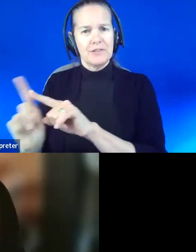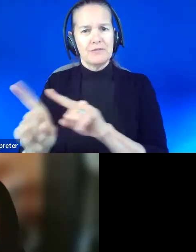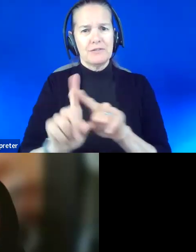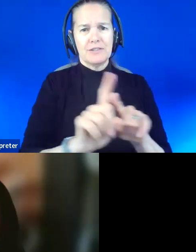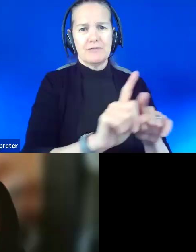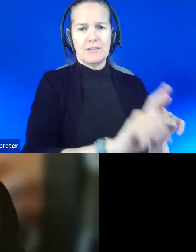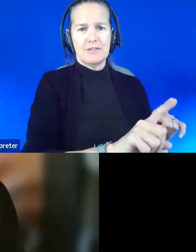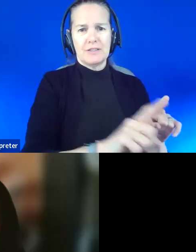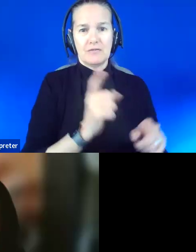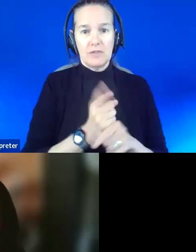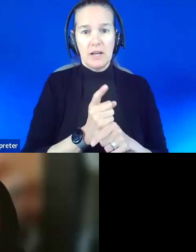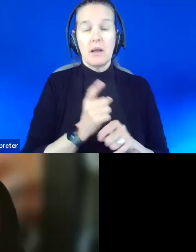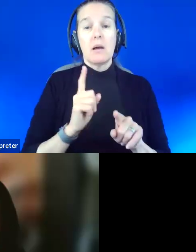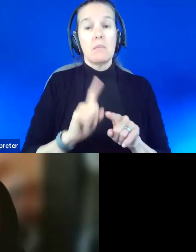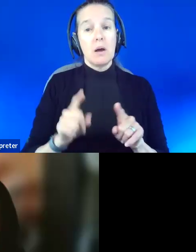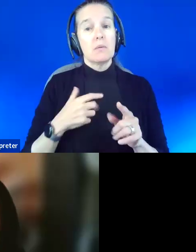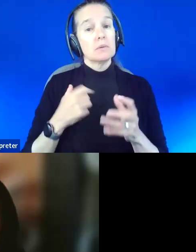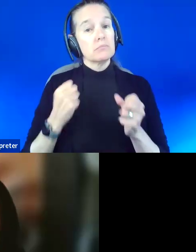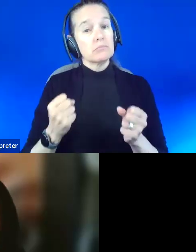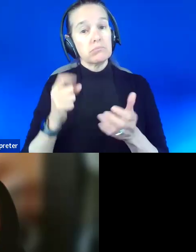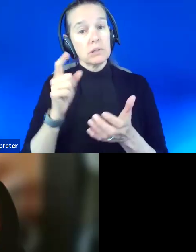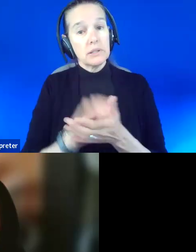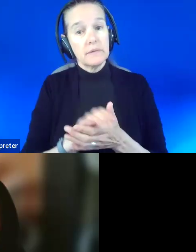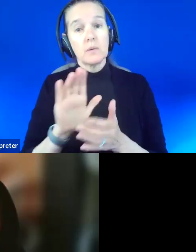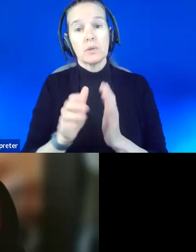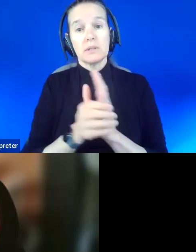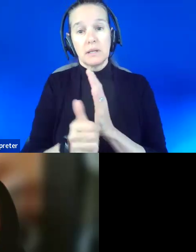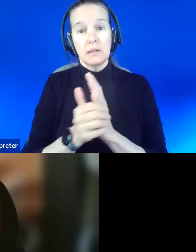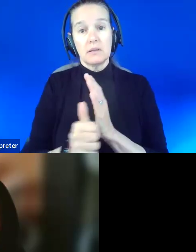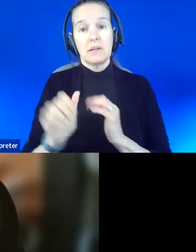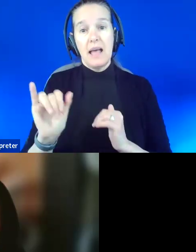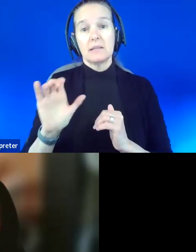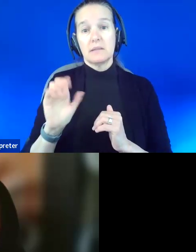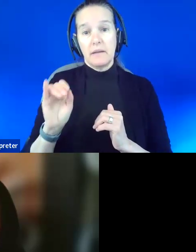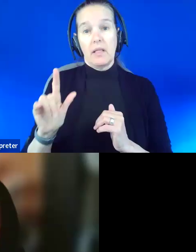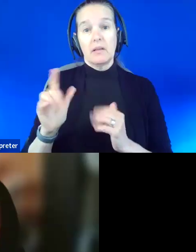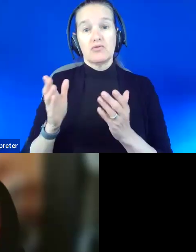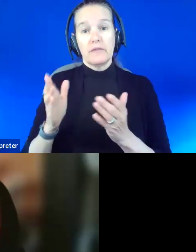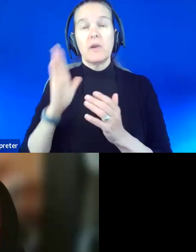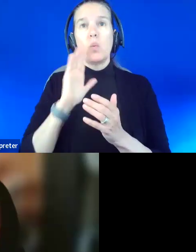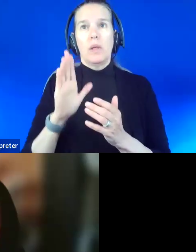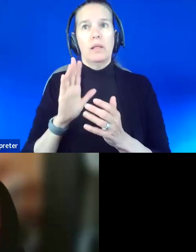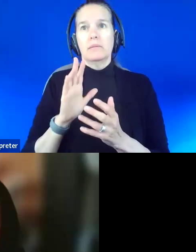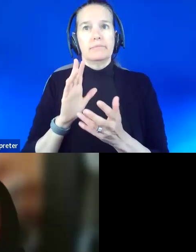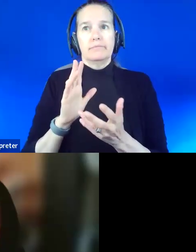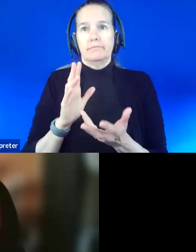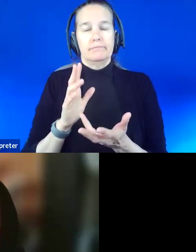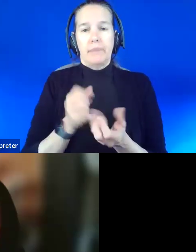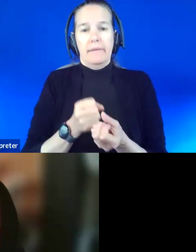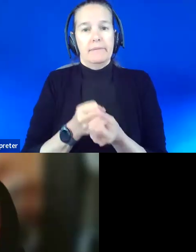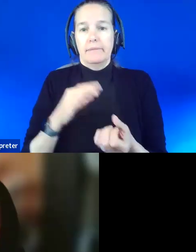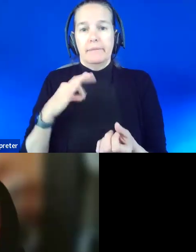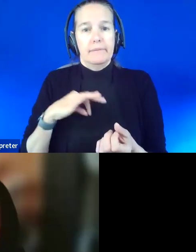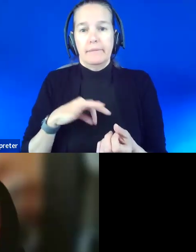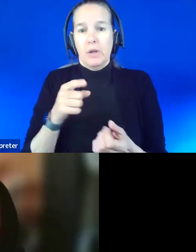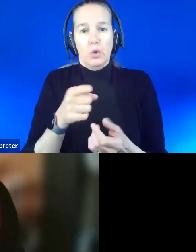But we really strongly believe that your skills as a civil servant will benefit you and your business in any industry, and that even though it's